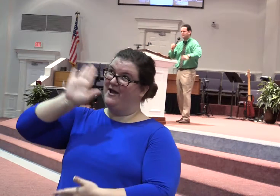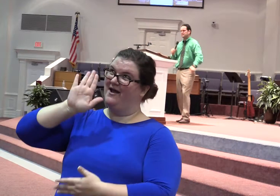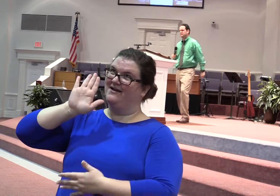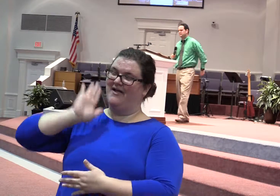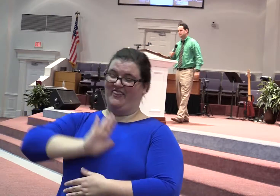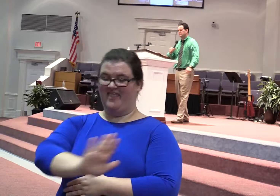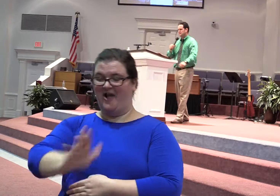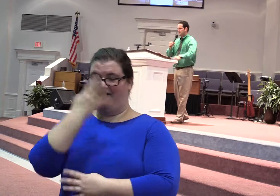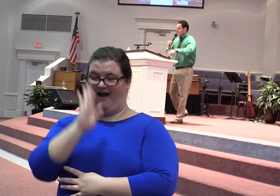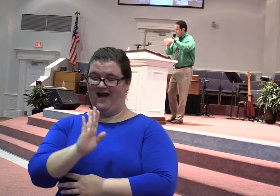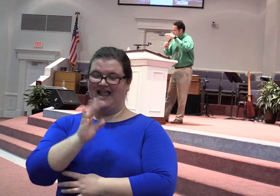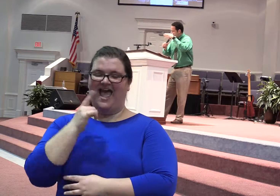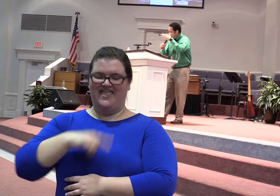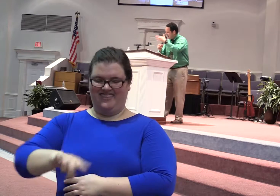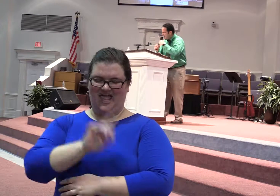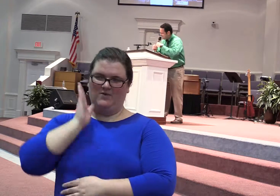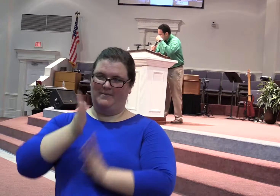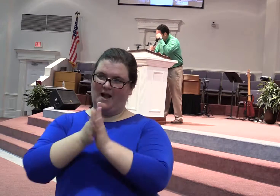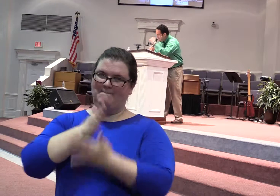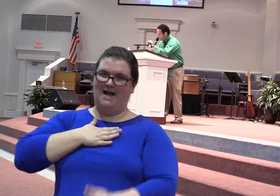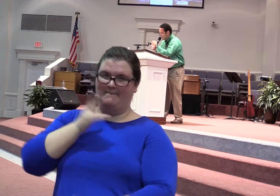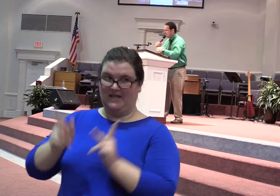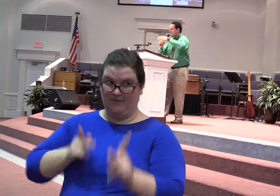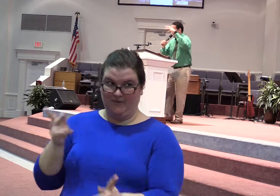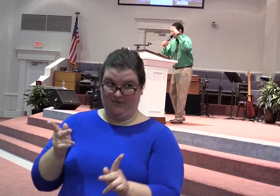people. Amen. Wherefore, come out